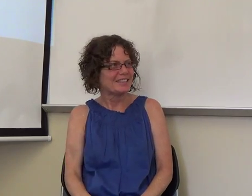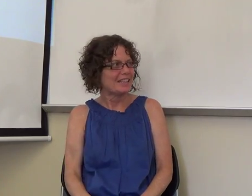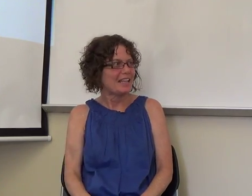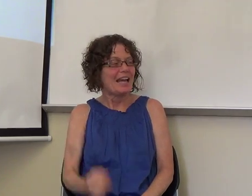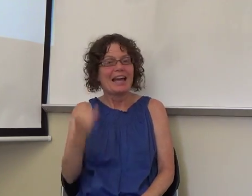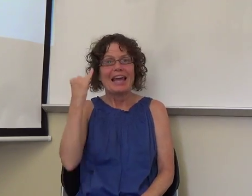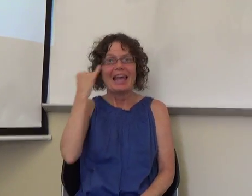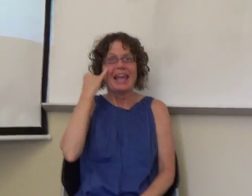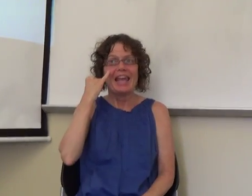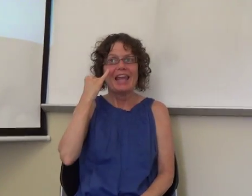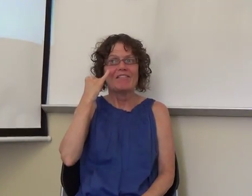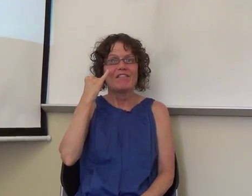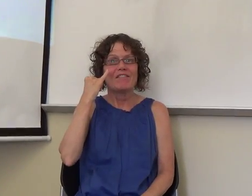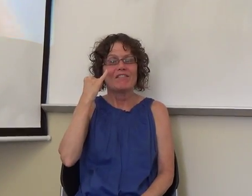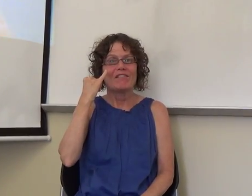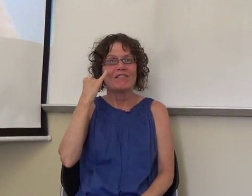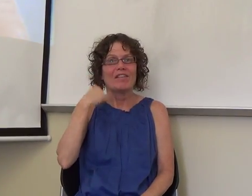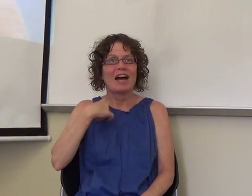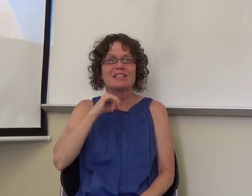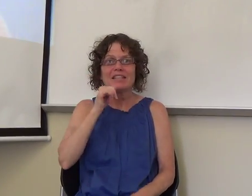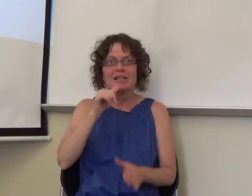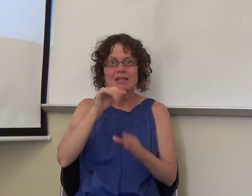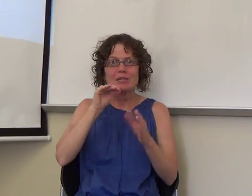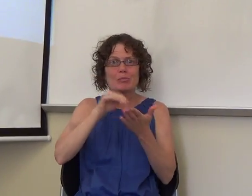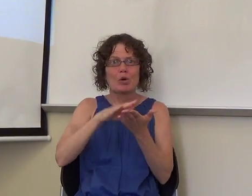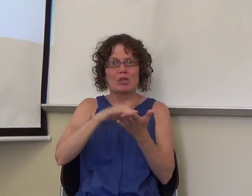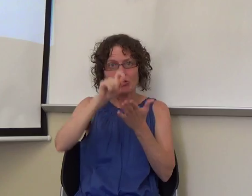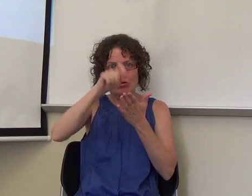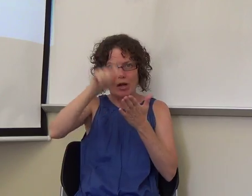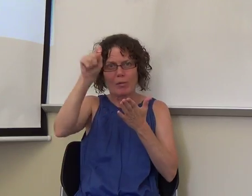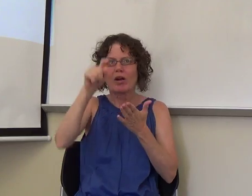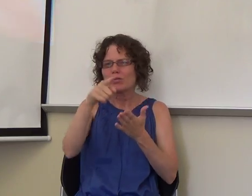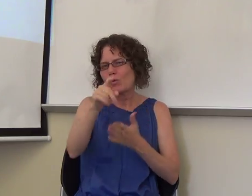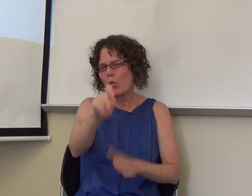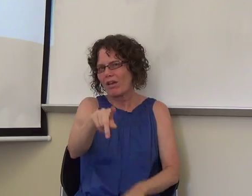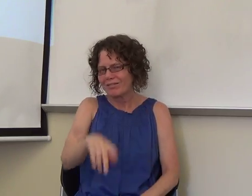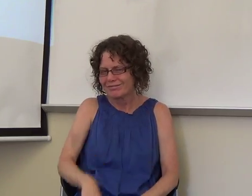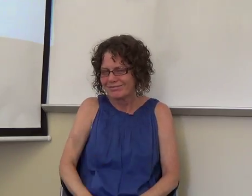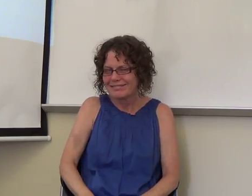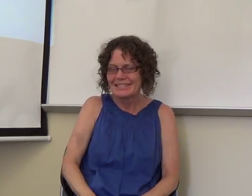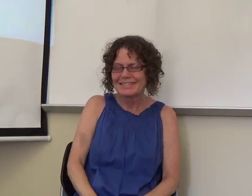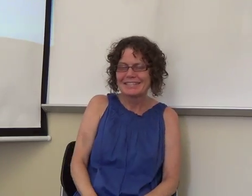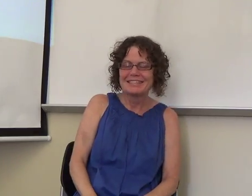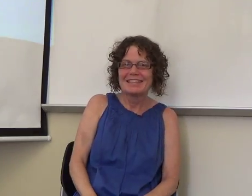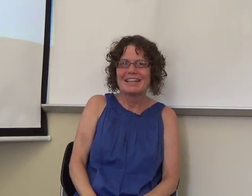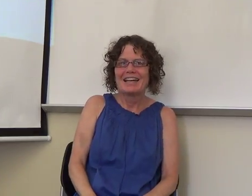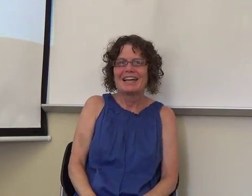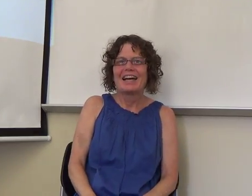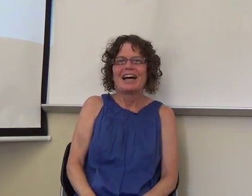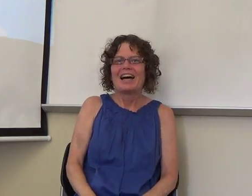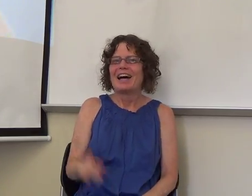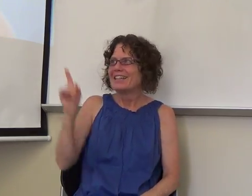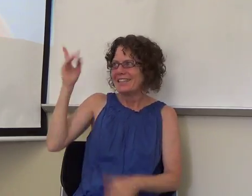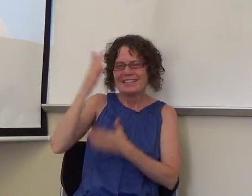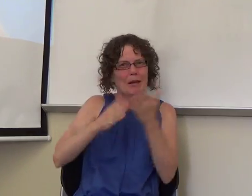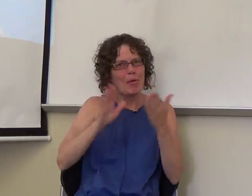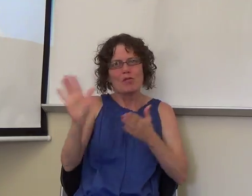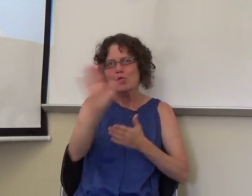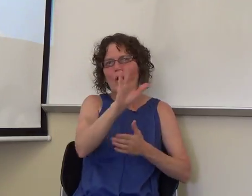didn't put check marks, you're probably okay. What I'm looking for, the reason I kind of was iffy on some of those answers,